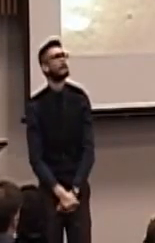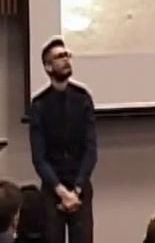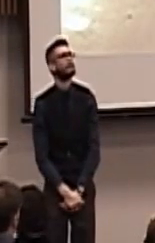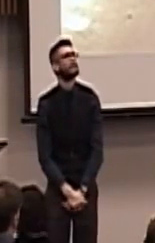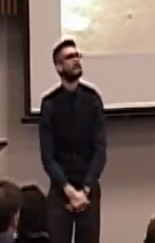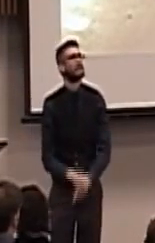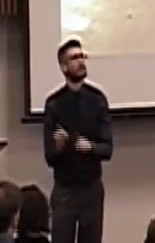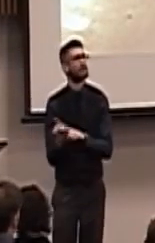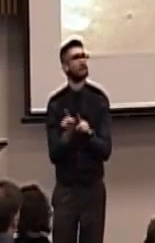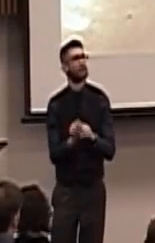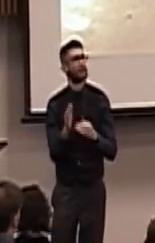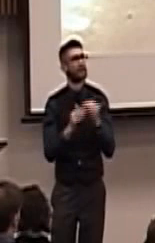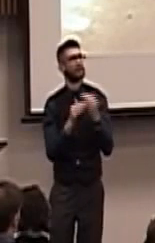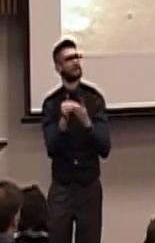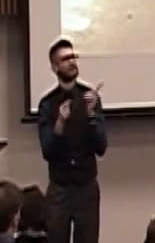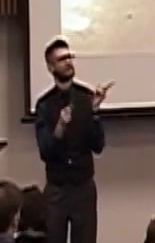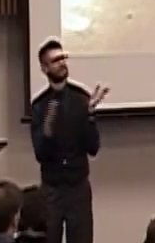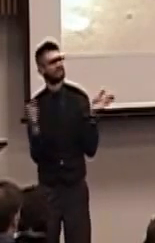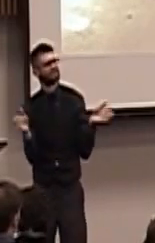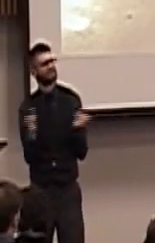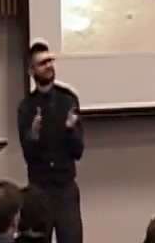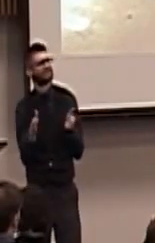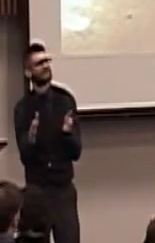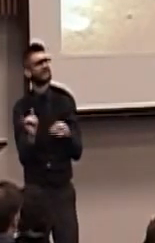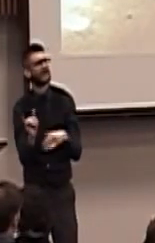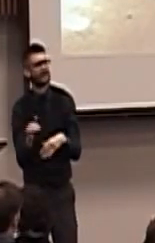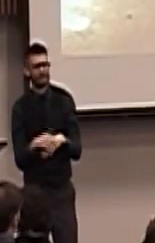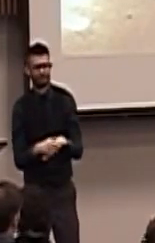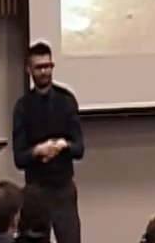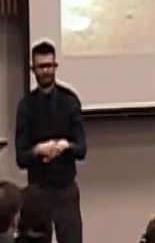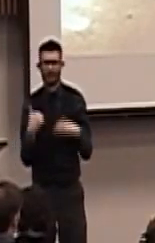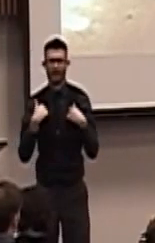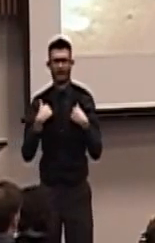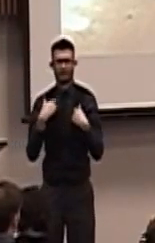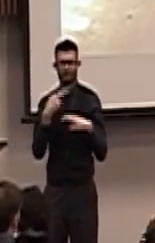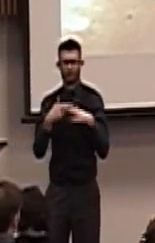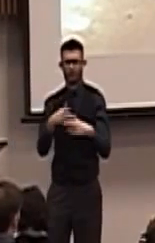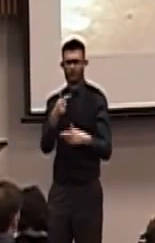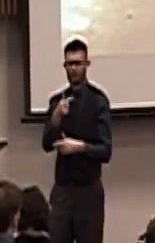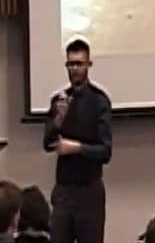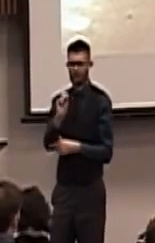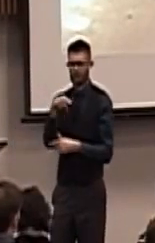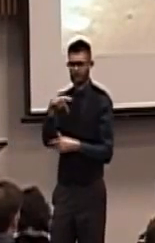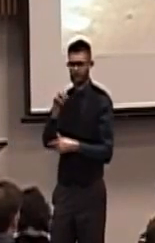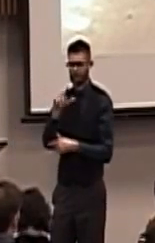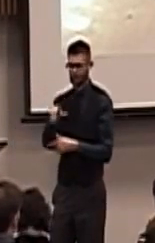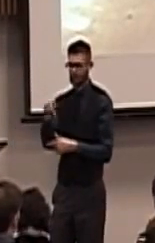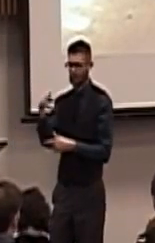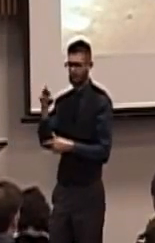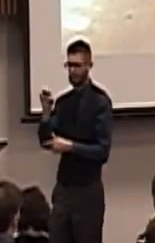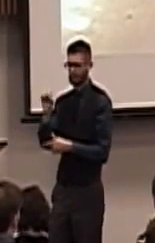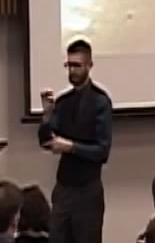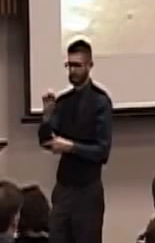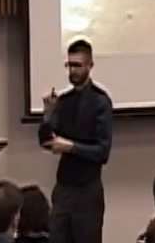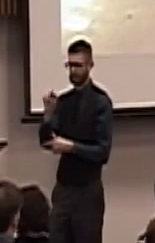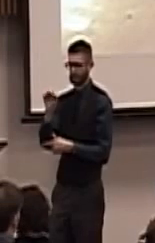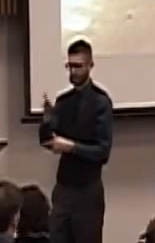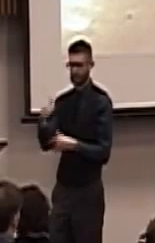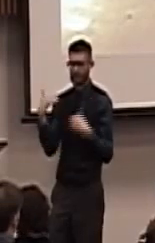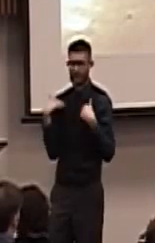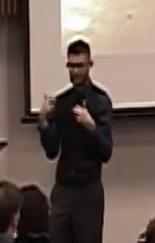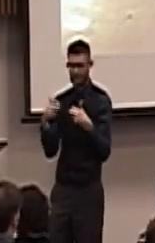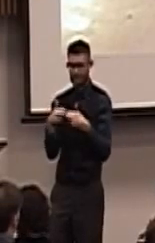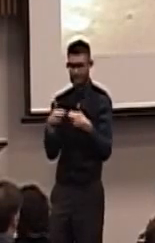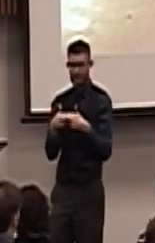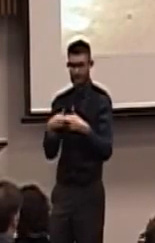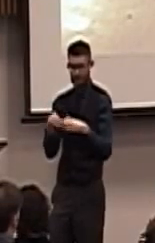We also built this little gospel presenter, I call it, and it contains the battery. We had to cut big